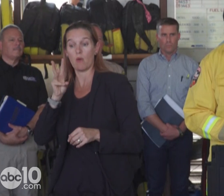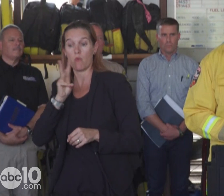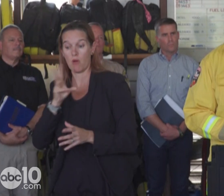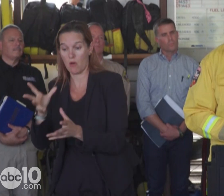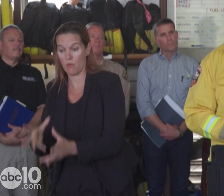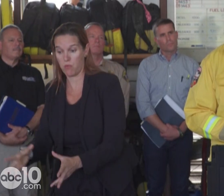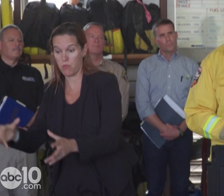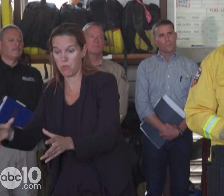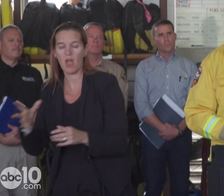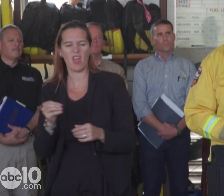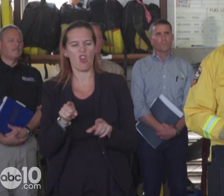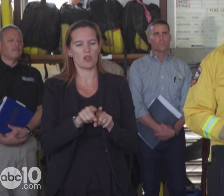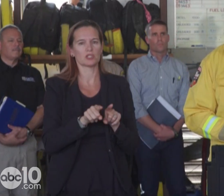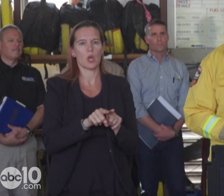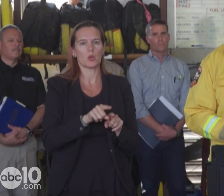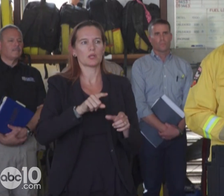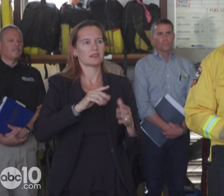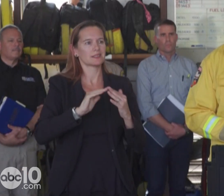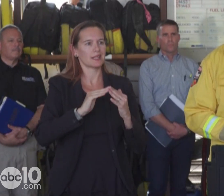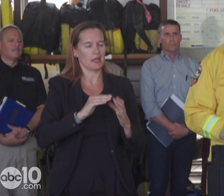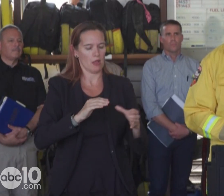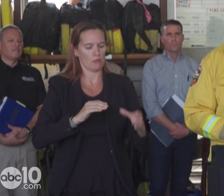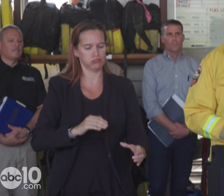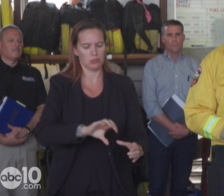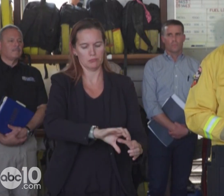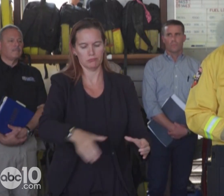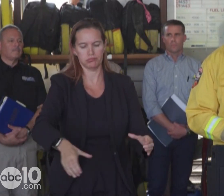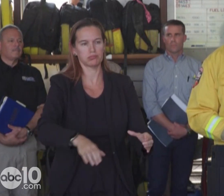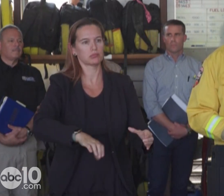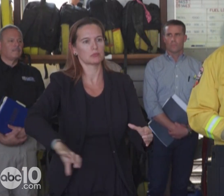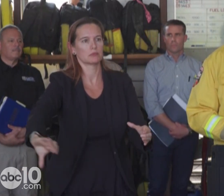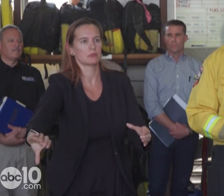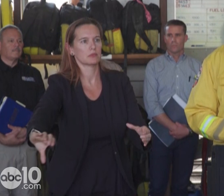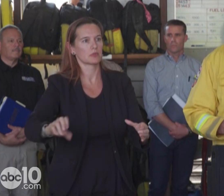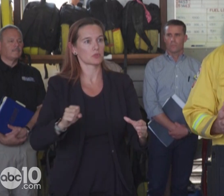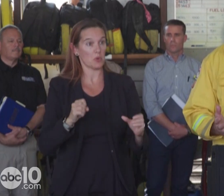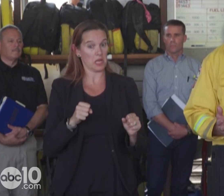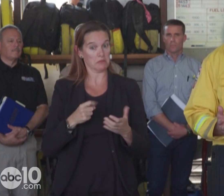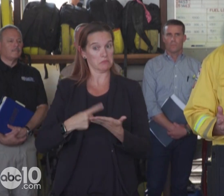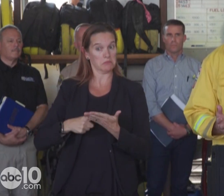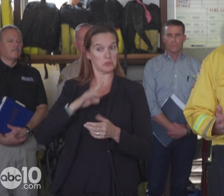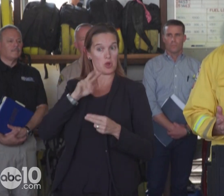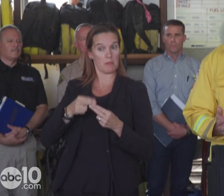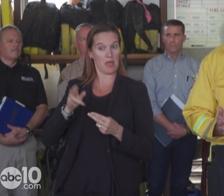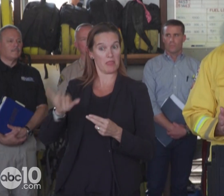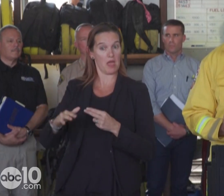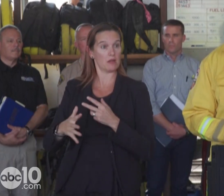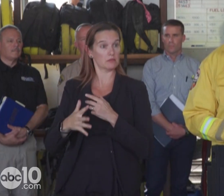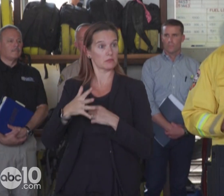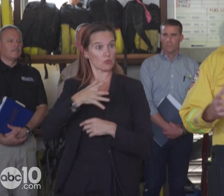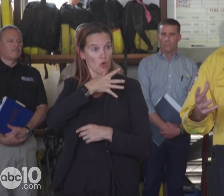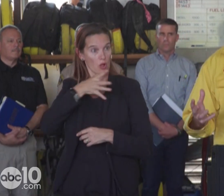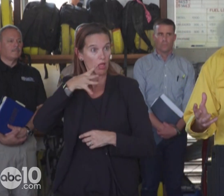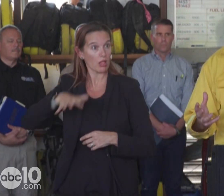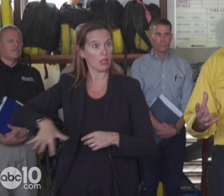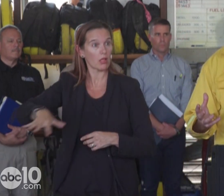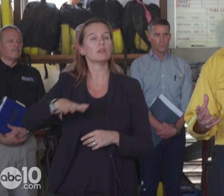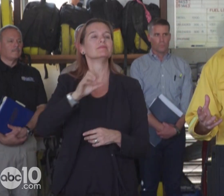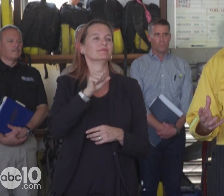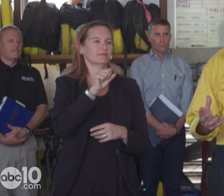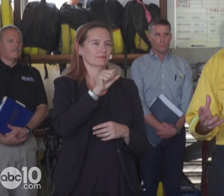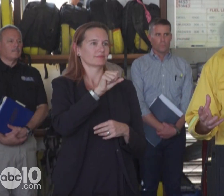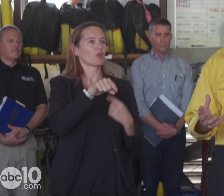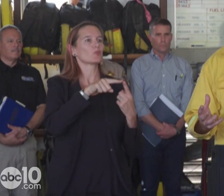a municipality they can snap into. Can you speak to that? And that is a typical issue when we're talking